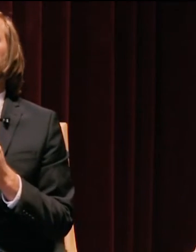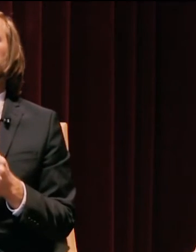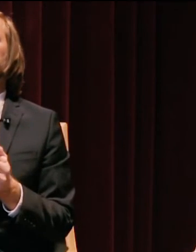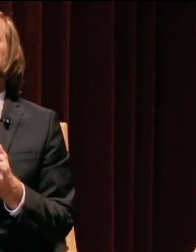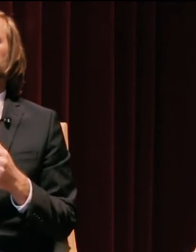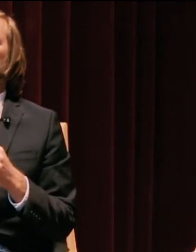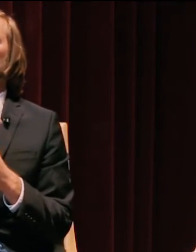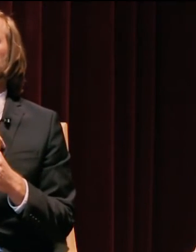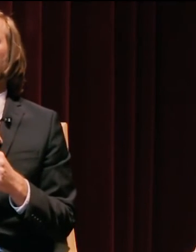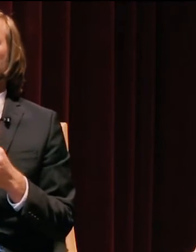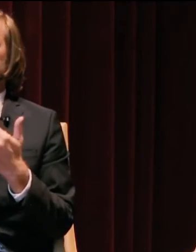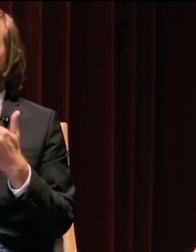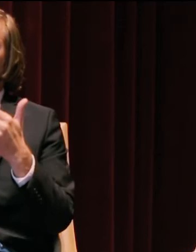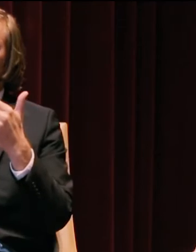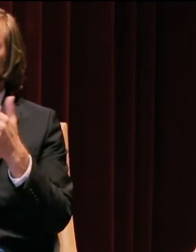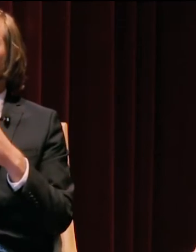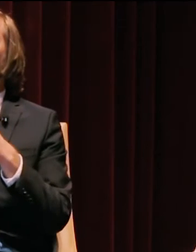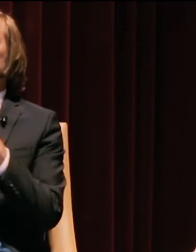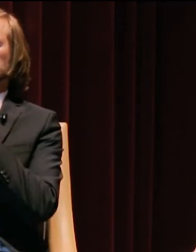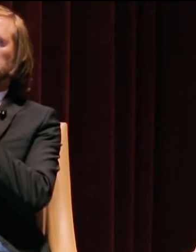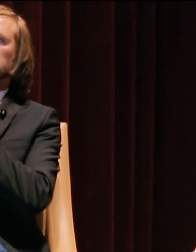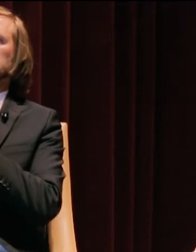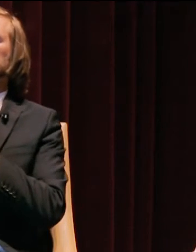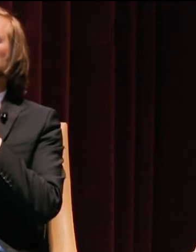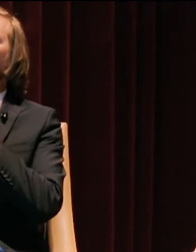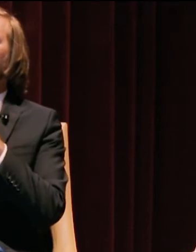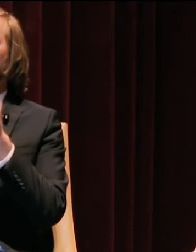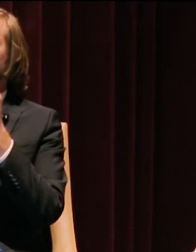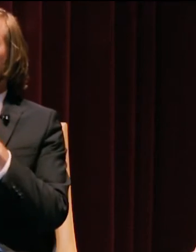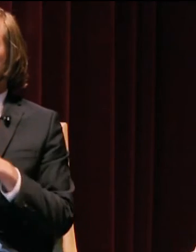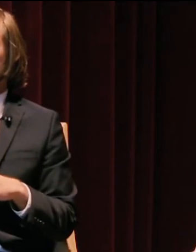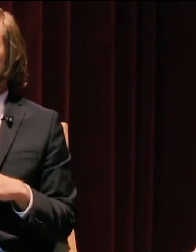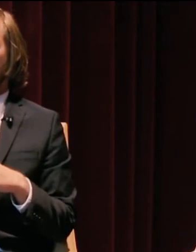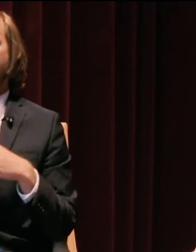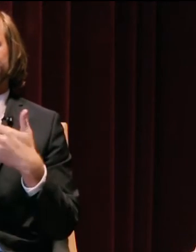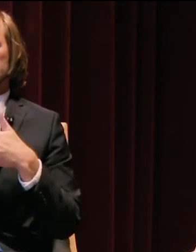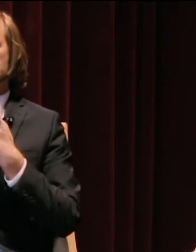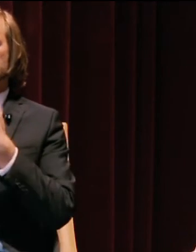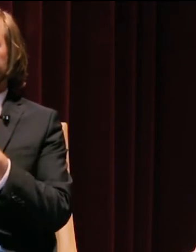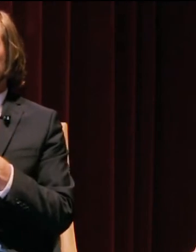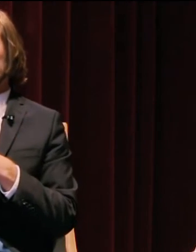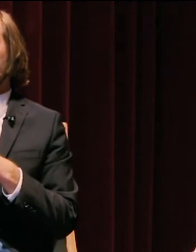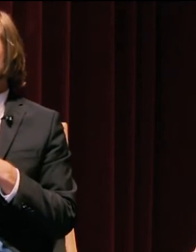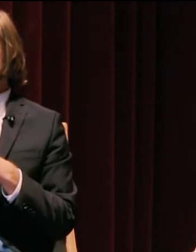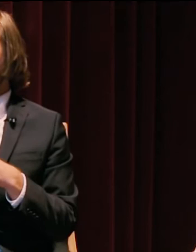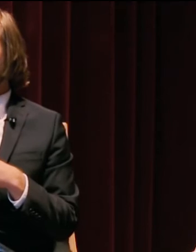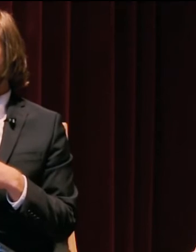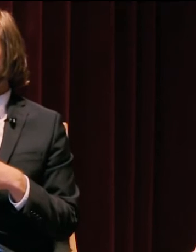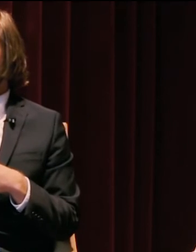and we are approaching the sports leagues. I do have a proposal on the desk in South